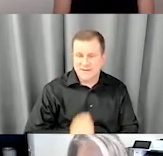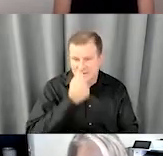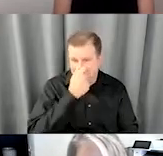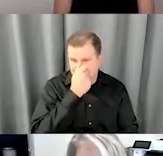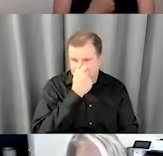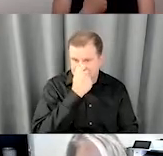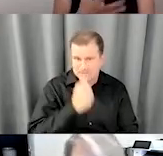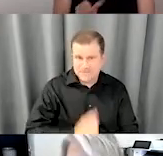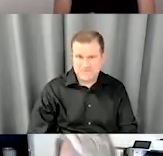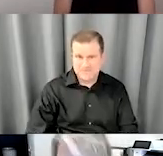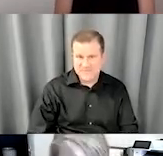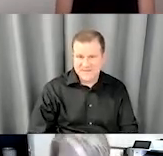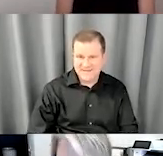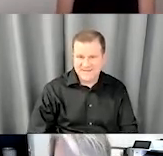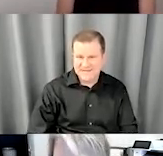list here.